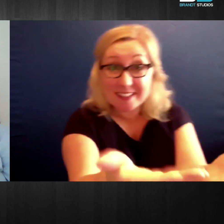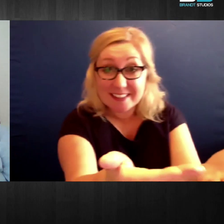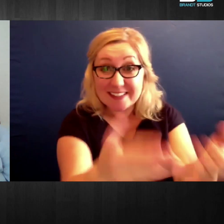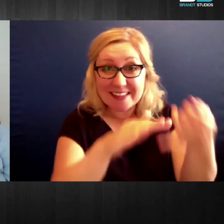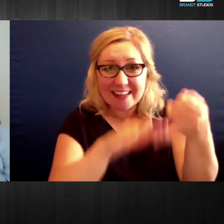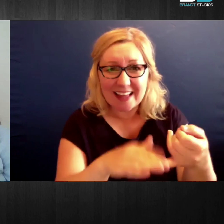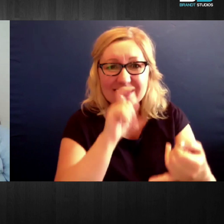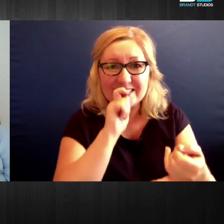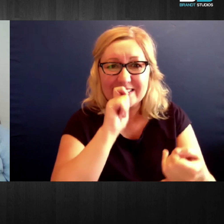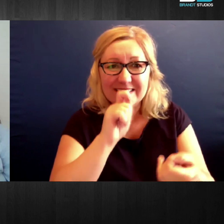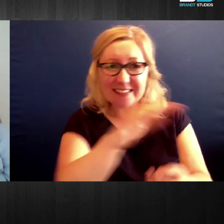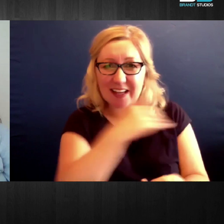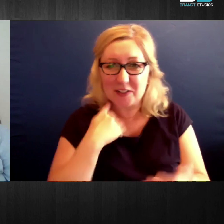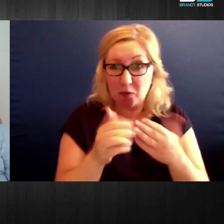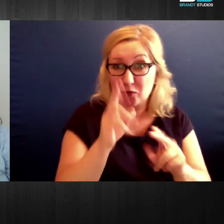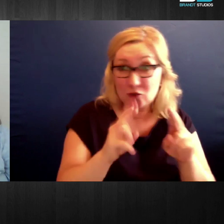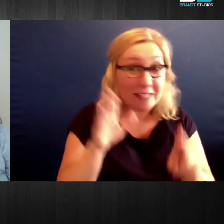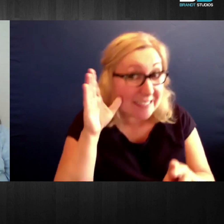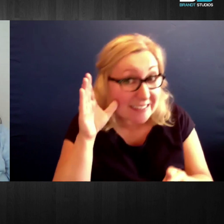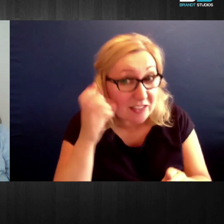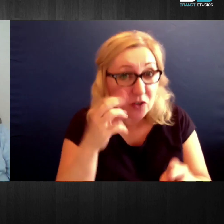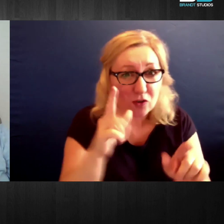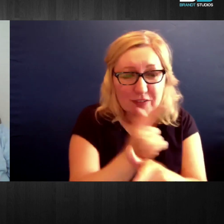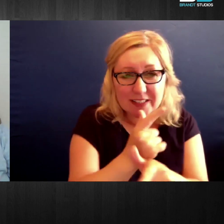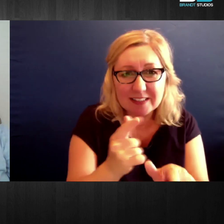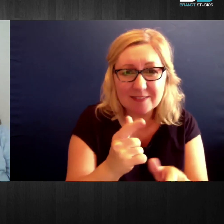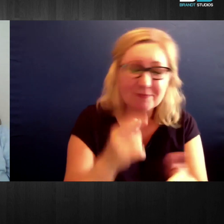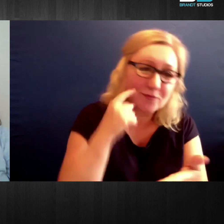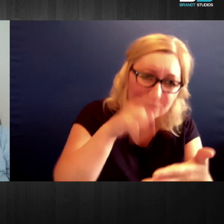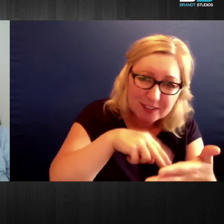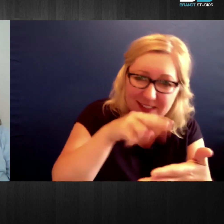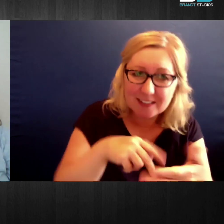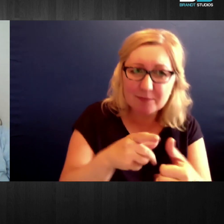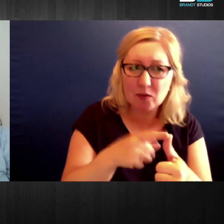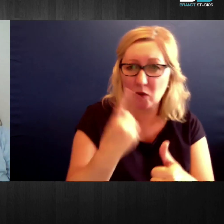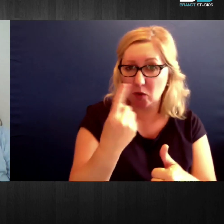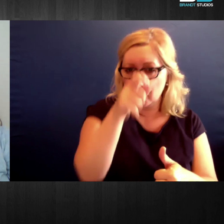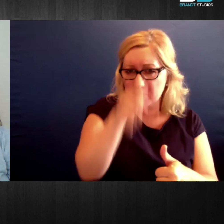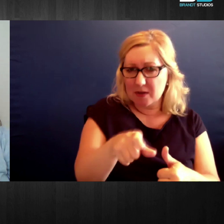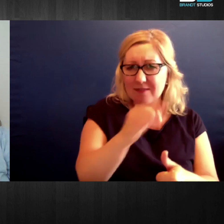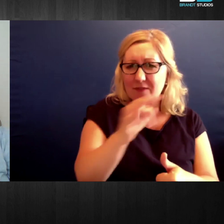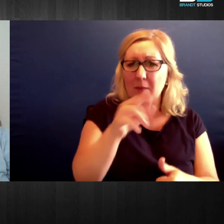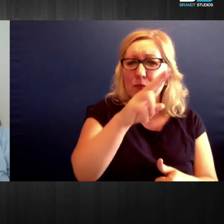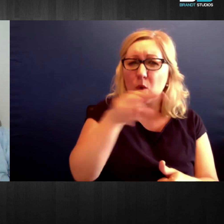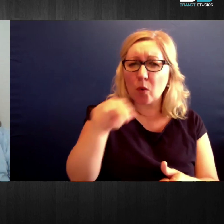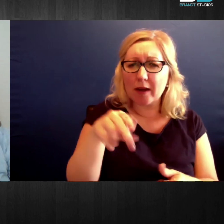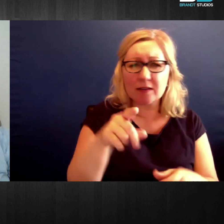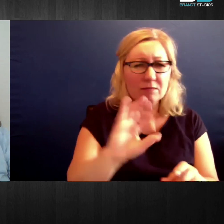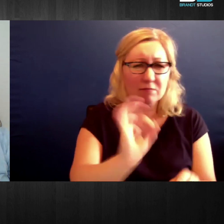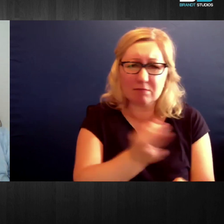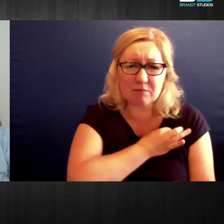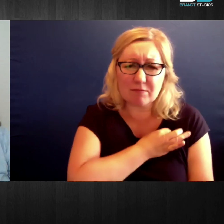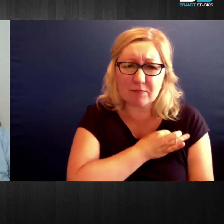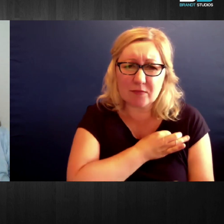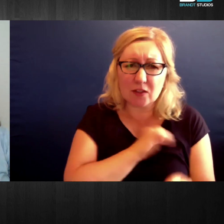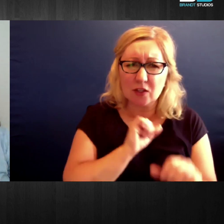There's this Norwegian singer who I find is really good with stuff like that. She points her point across. She's different than usual singers. She sings with